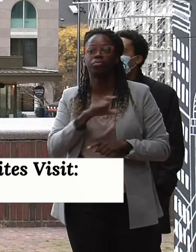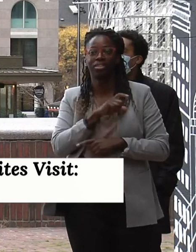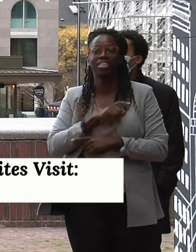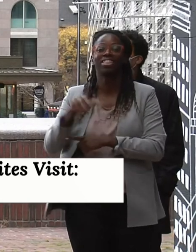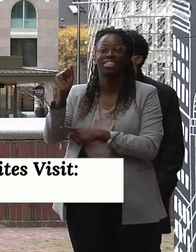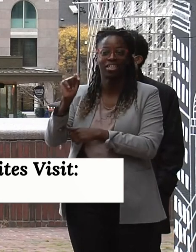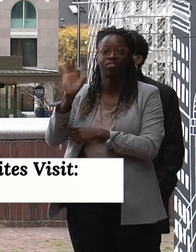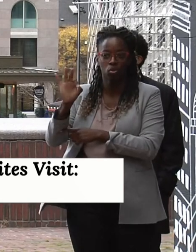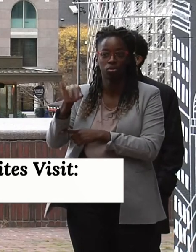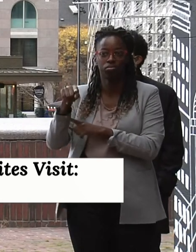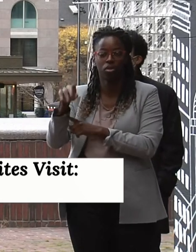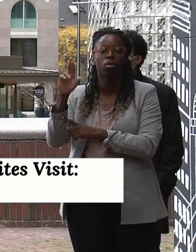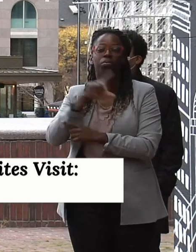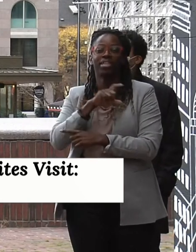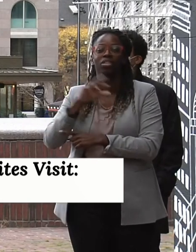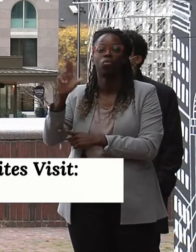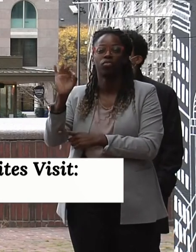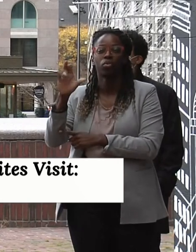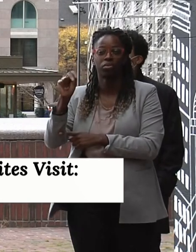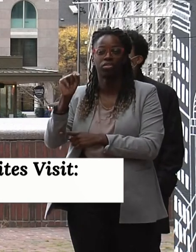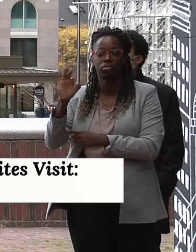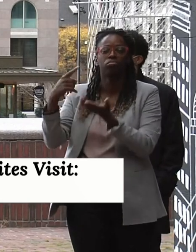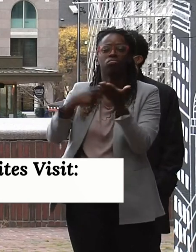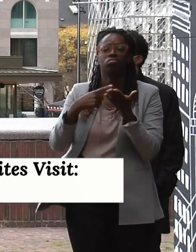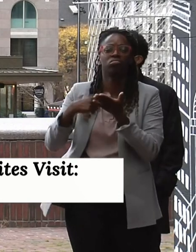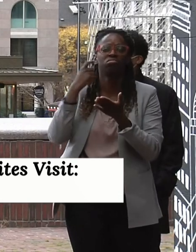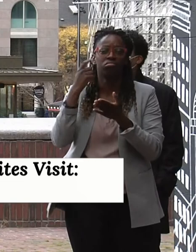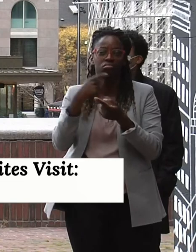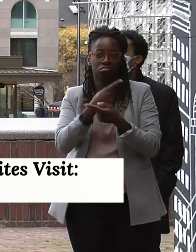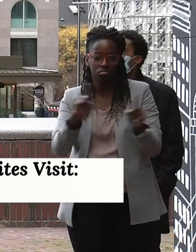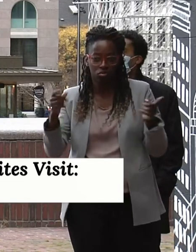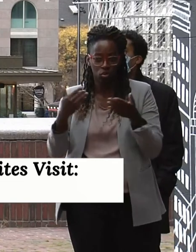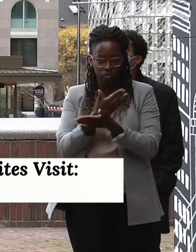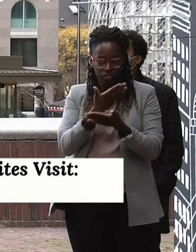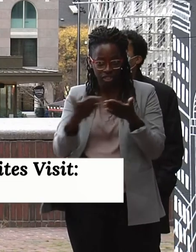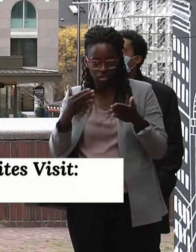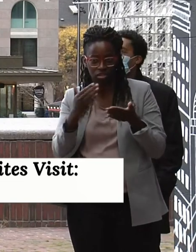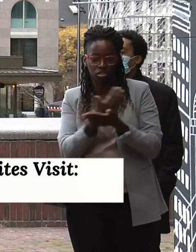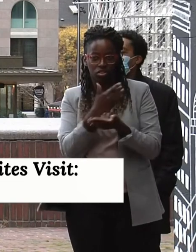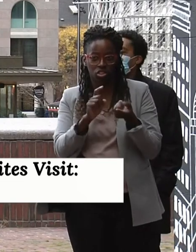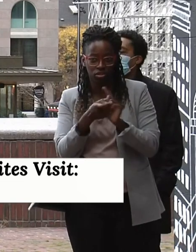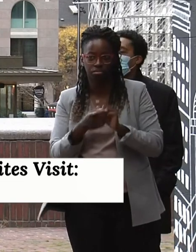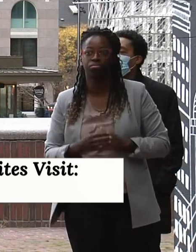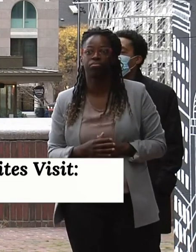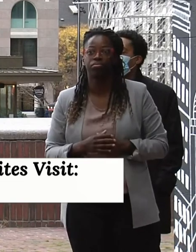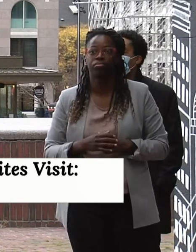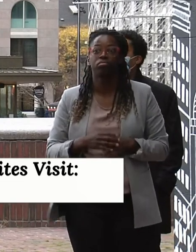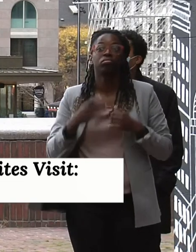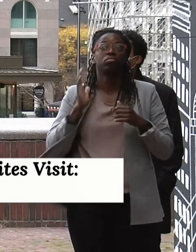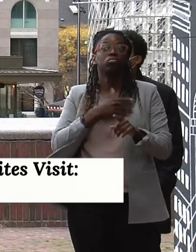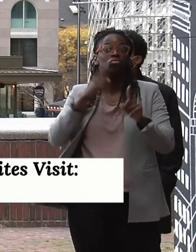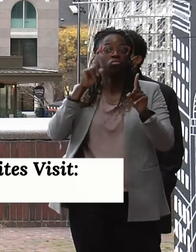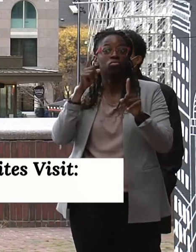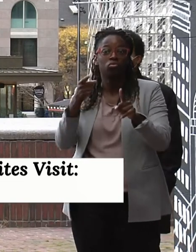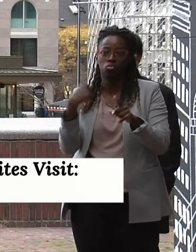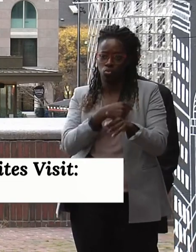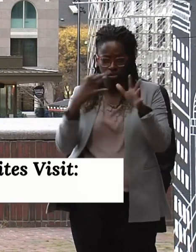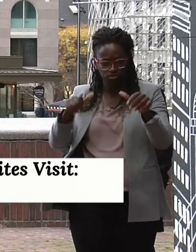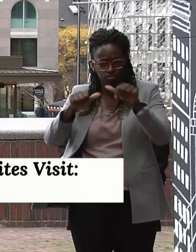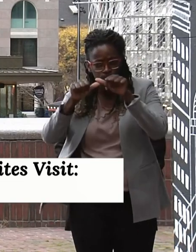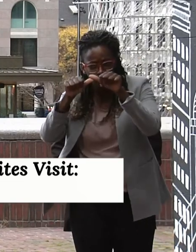today. Our goal is to sustain the urgency of the moment, to achieve deep and meaningful change here in Boston, to create a